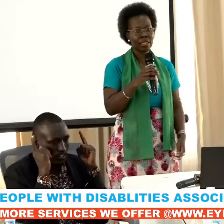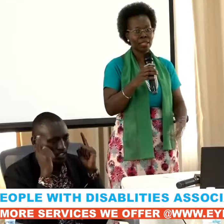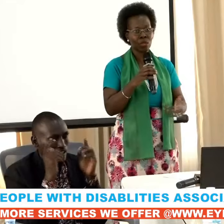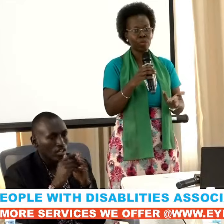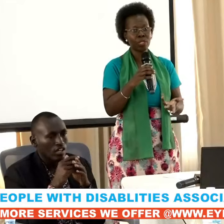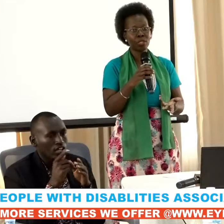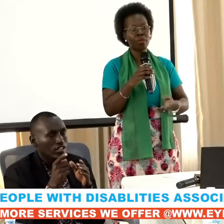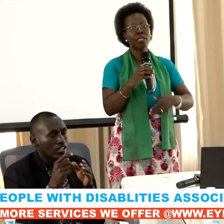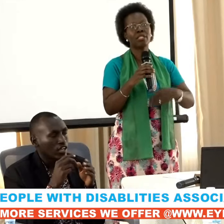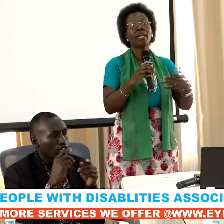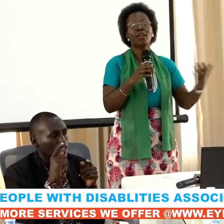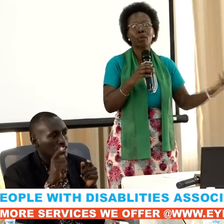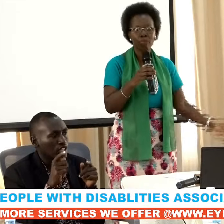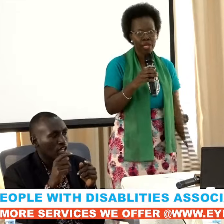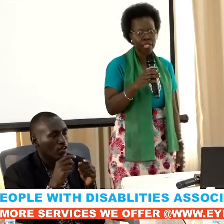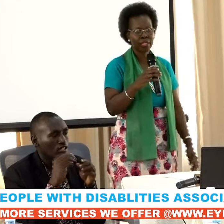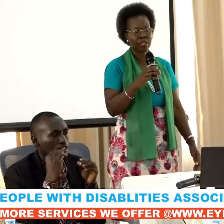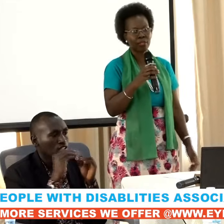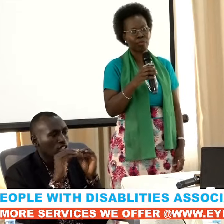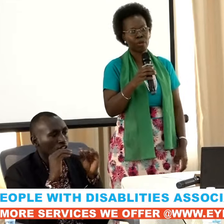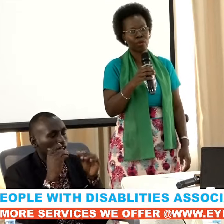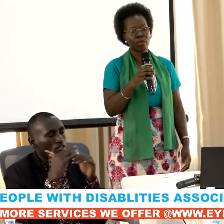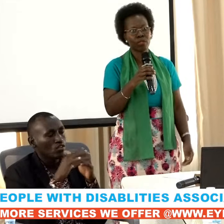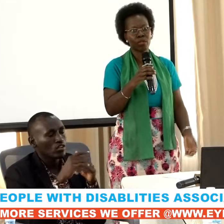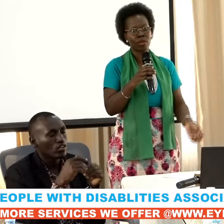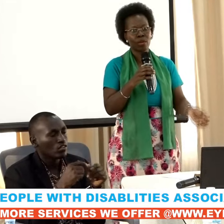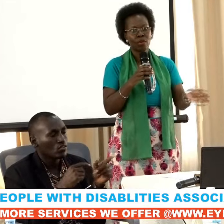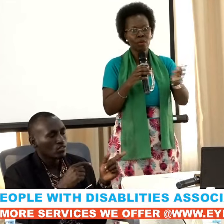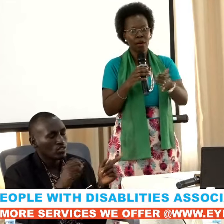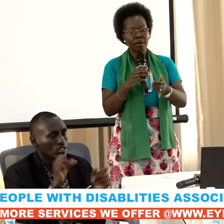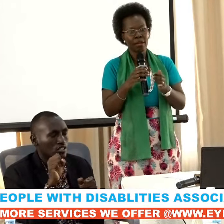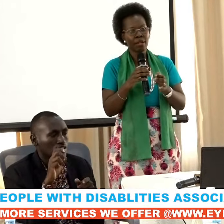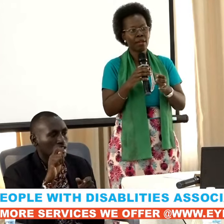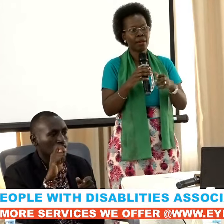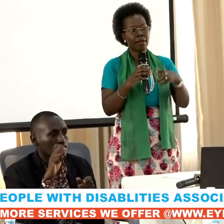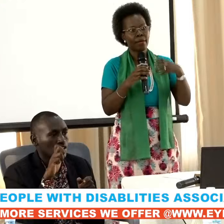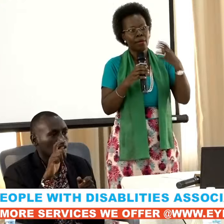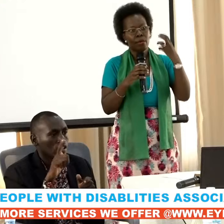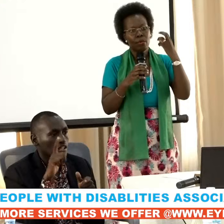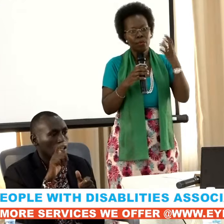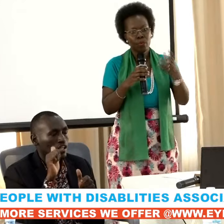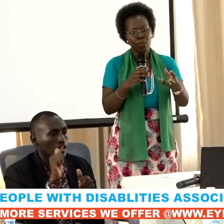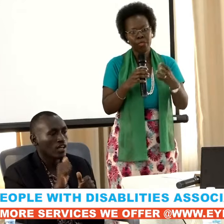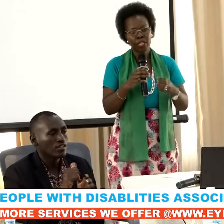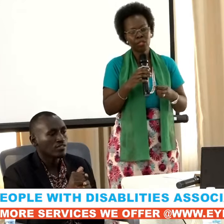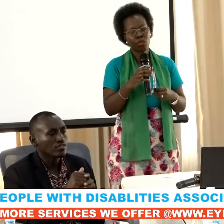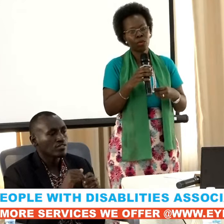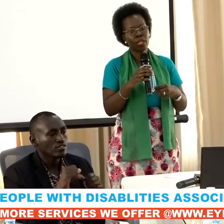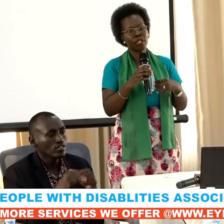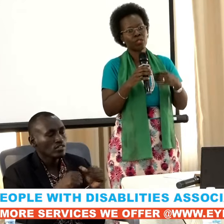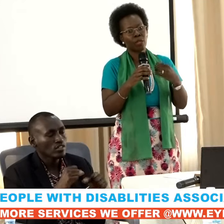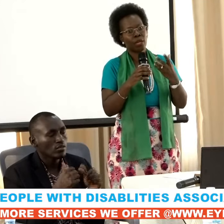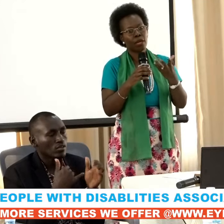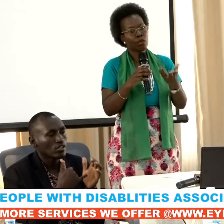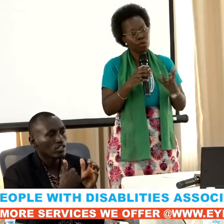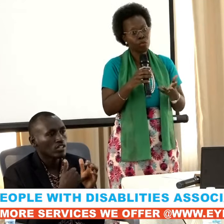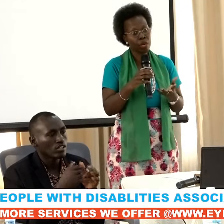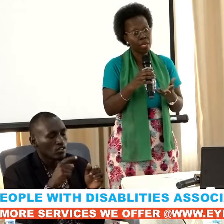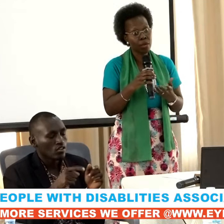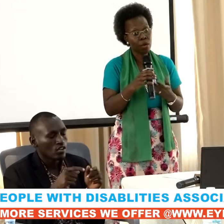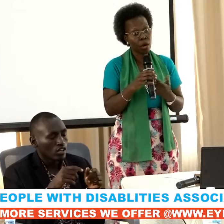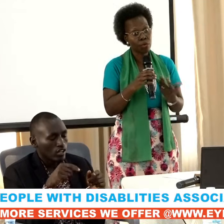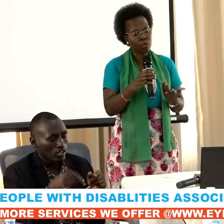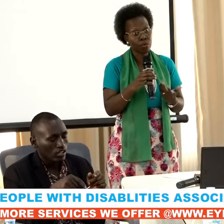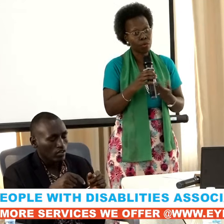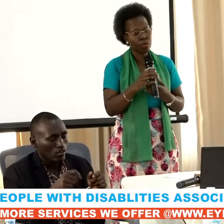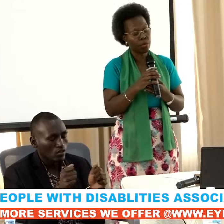that this opportunity may take you places because you are here with this knowledge and not many